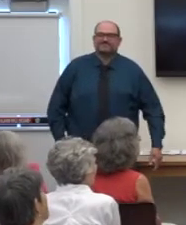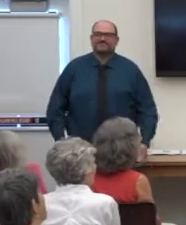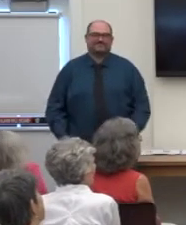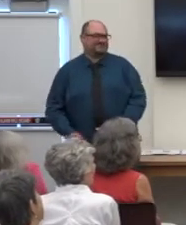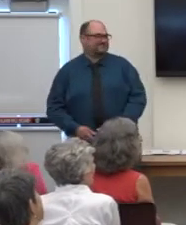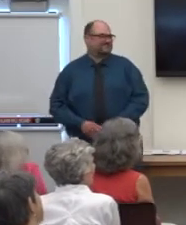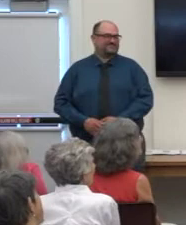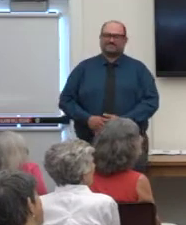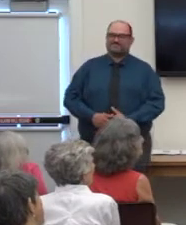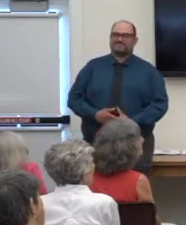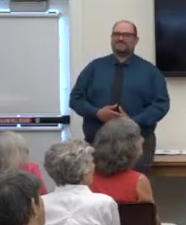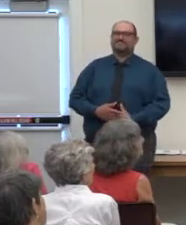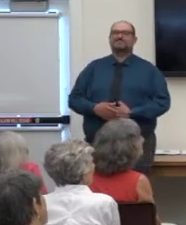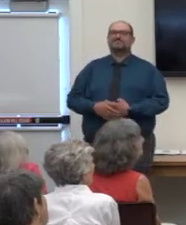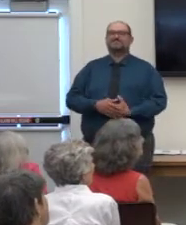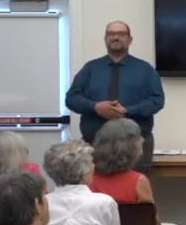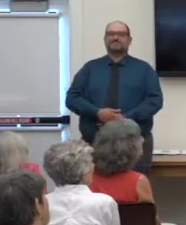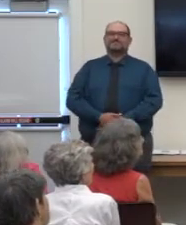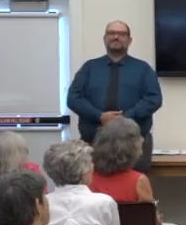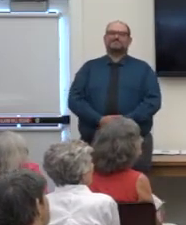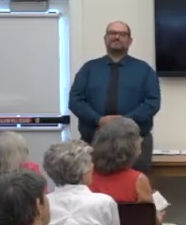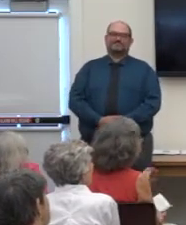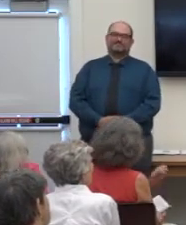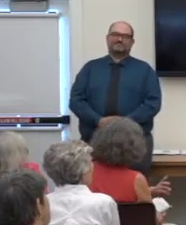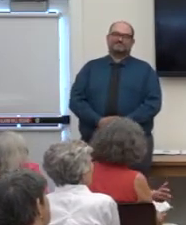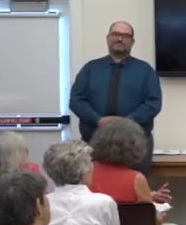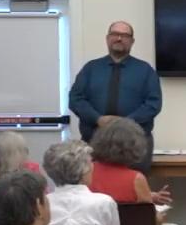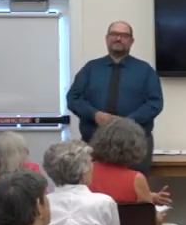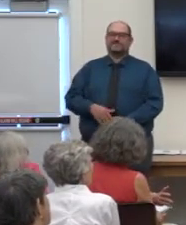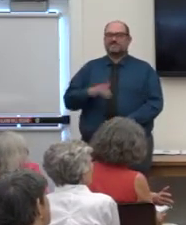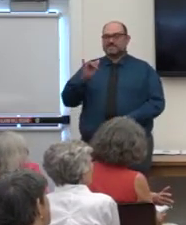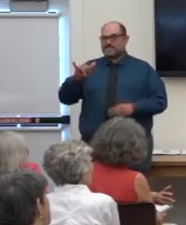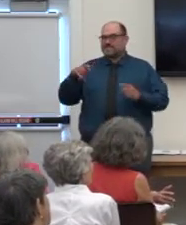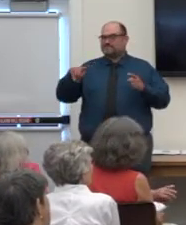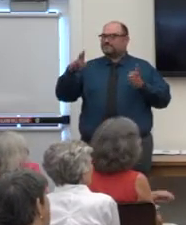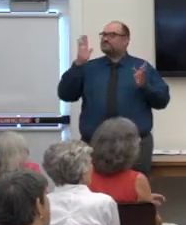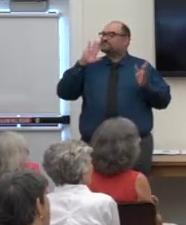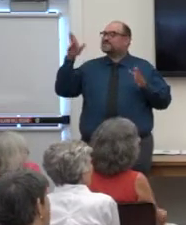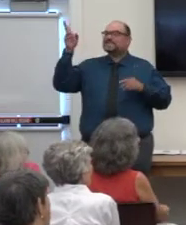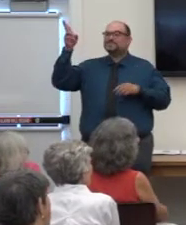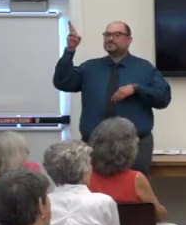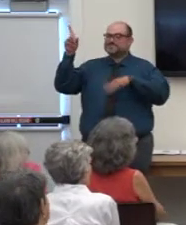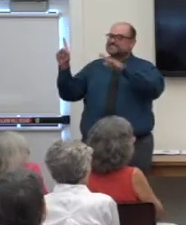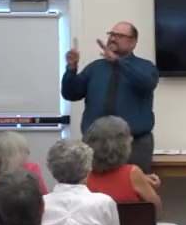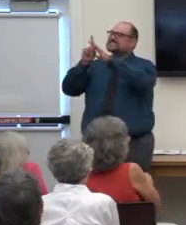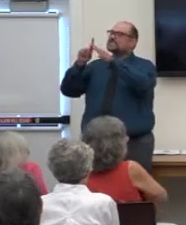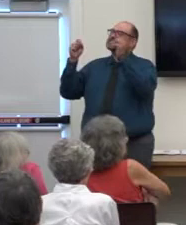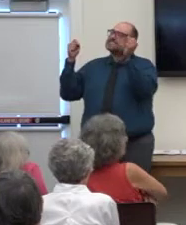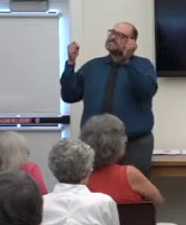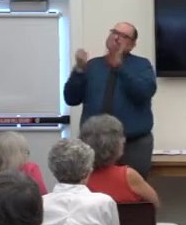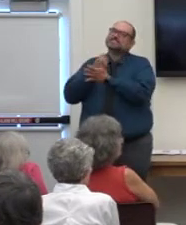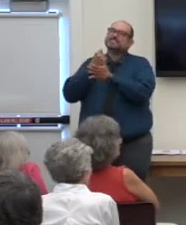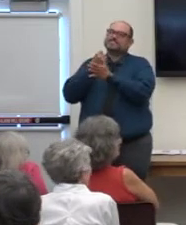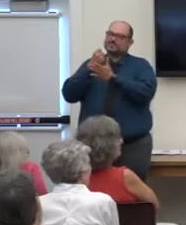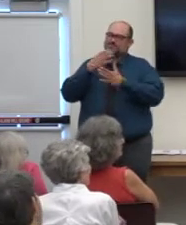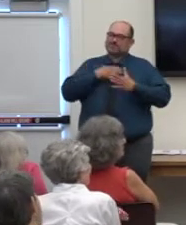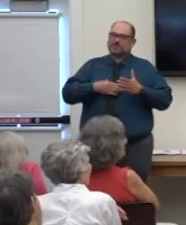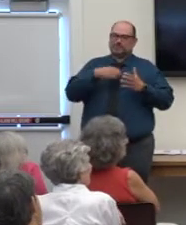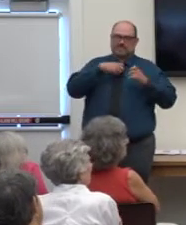So I think that's how, as I said, how we all feel about history. We wish we paid better attention.